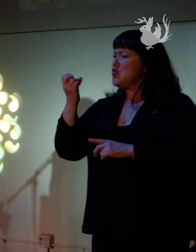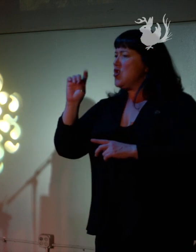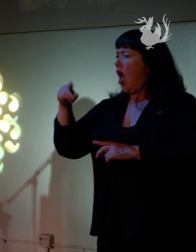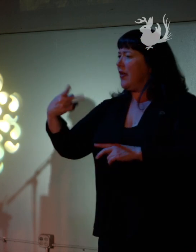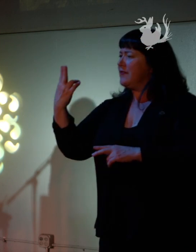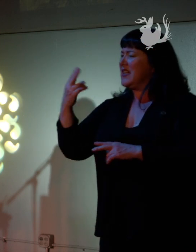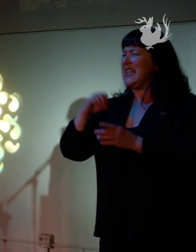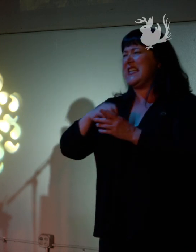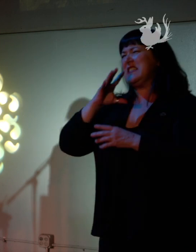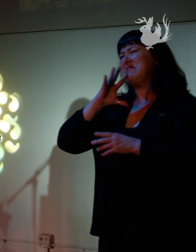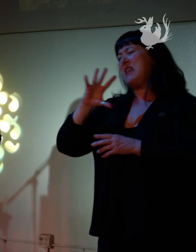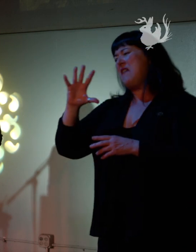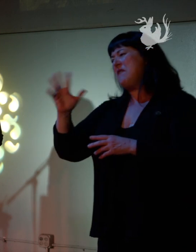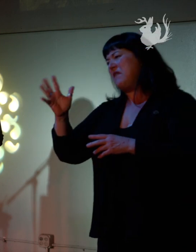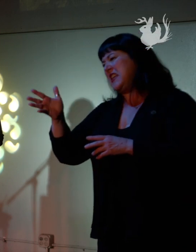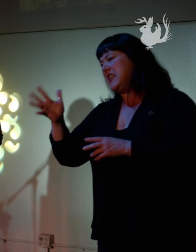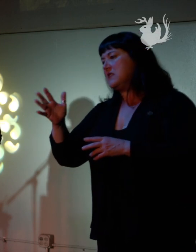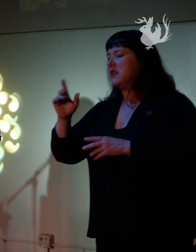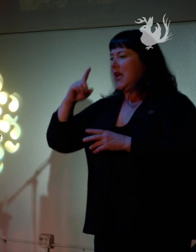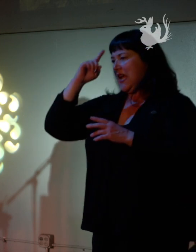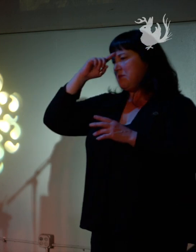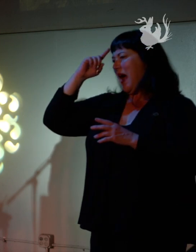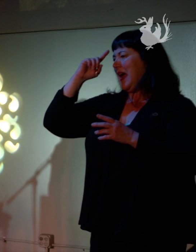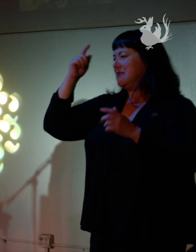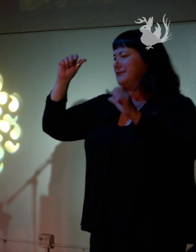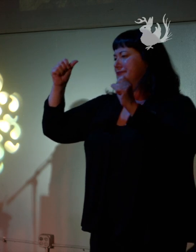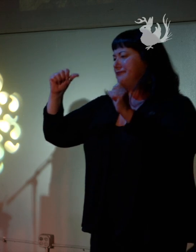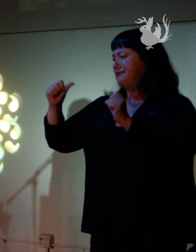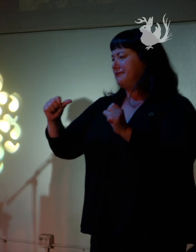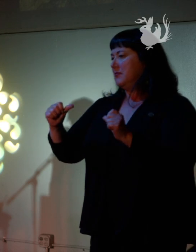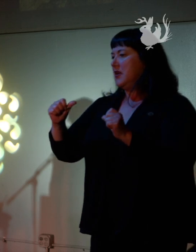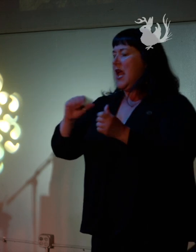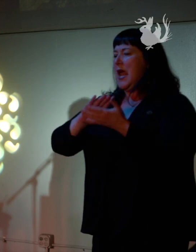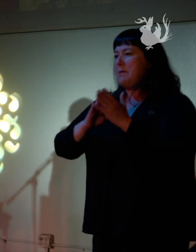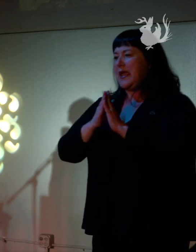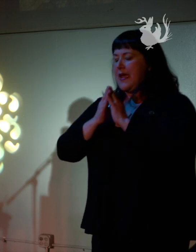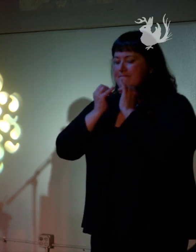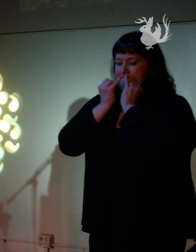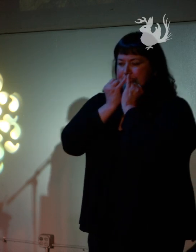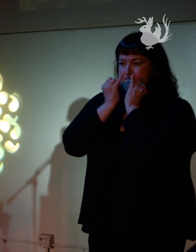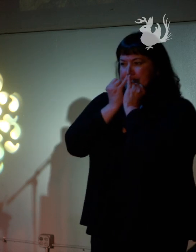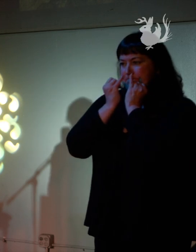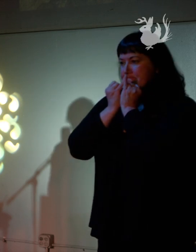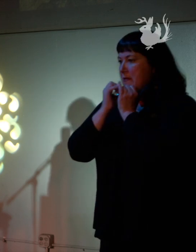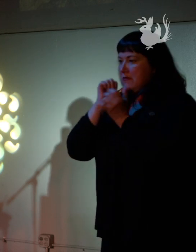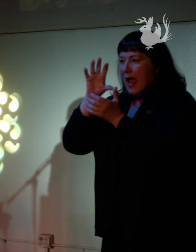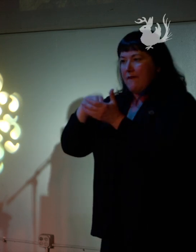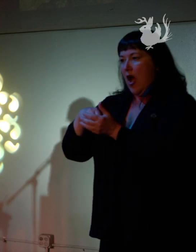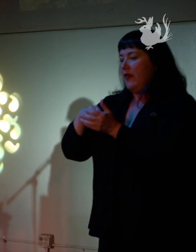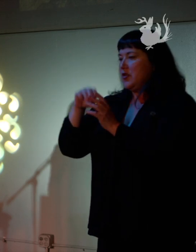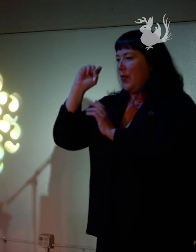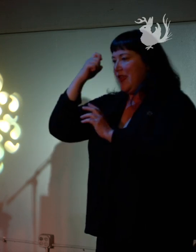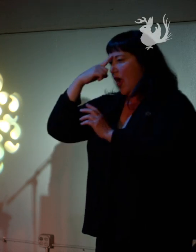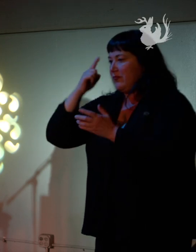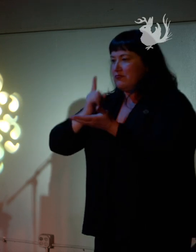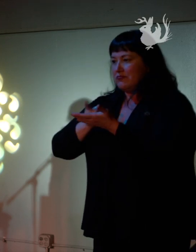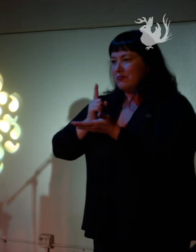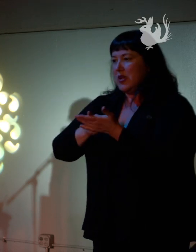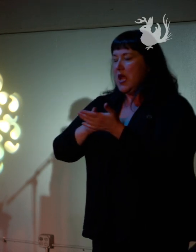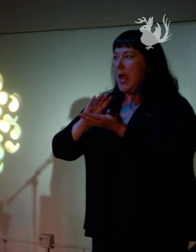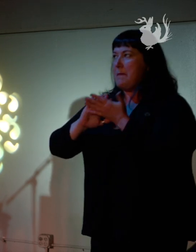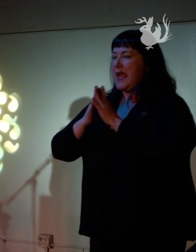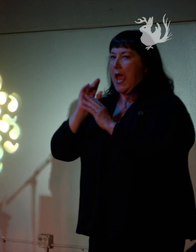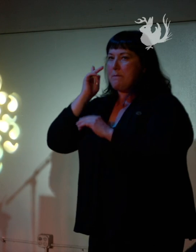was really beginning to deteriorate. He became reclusive and no longer engaged in state discussions at all. He developed a